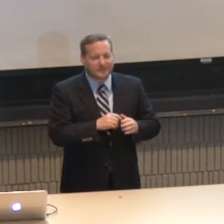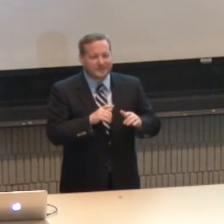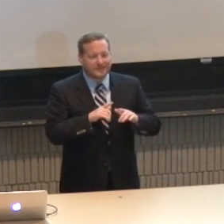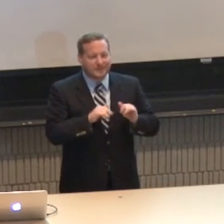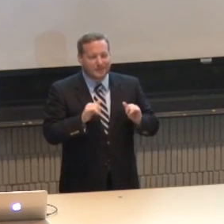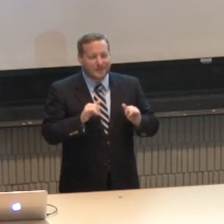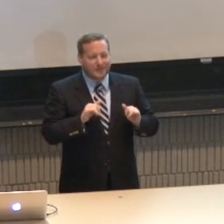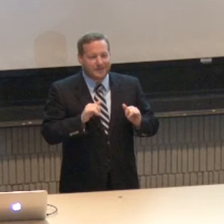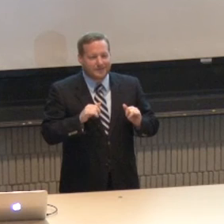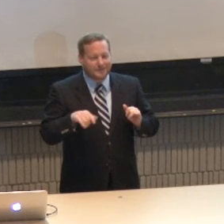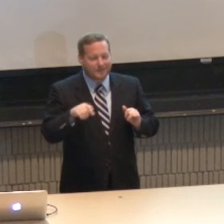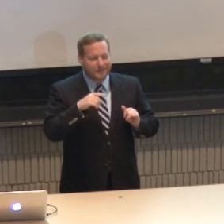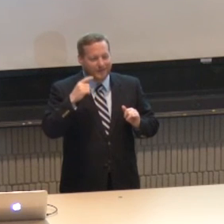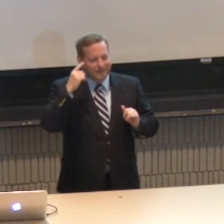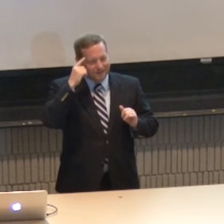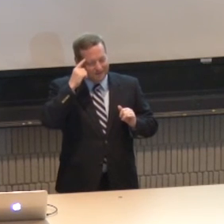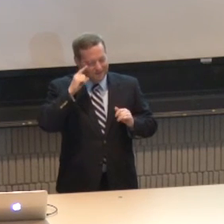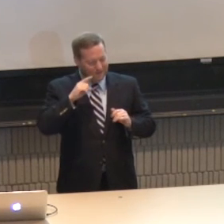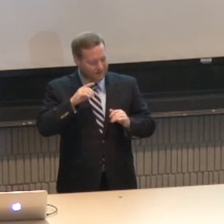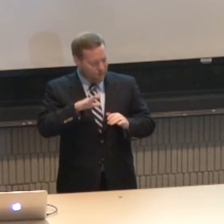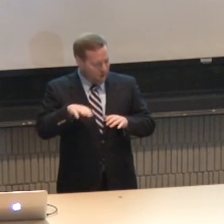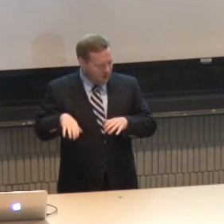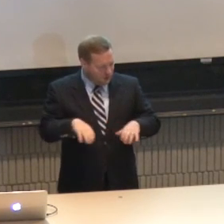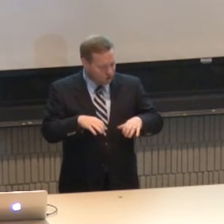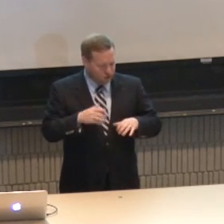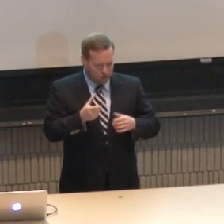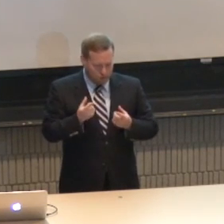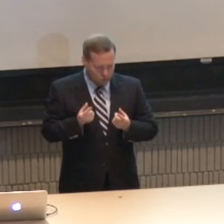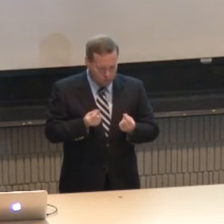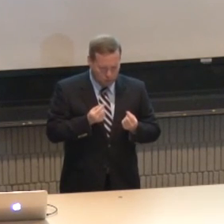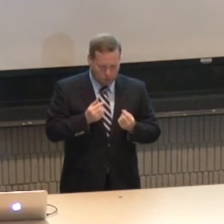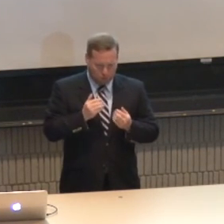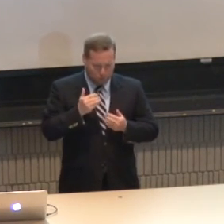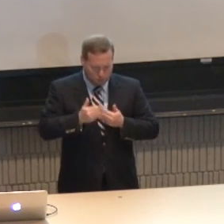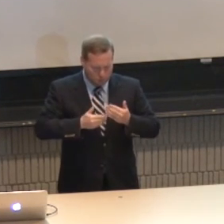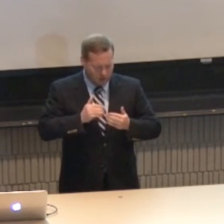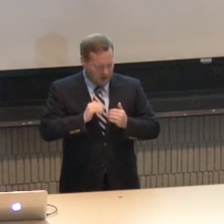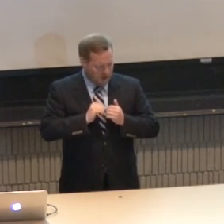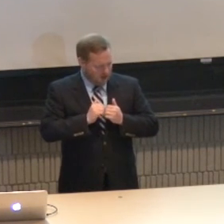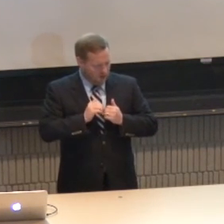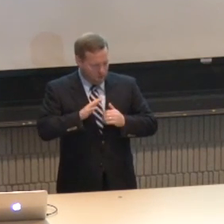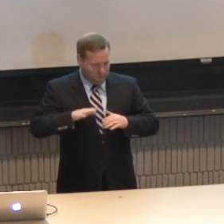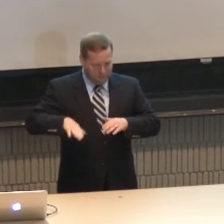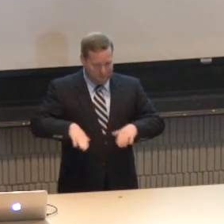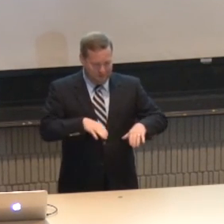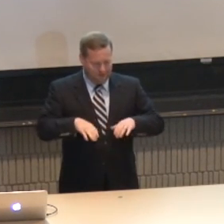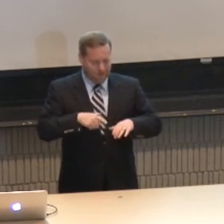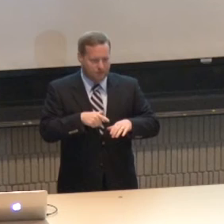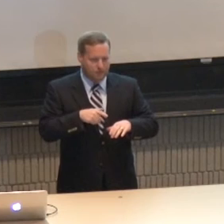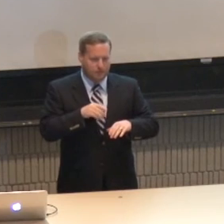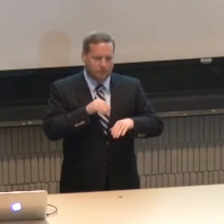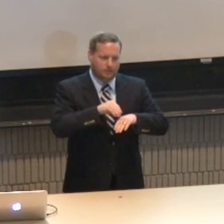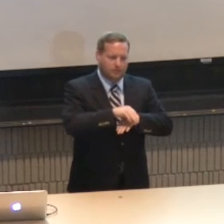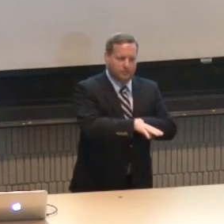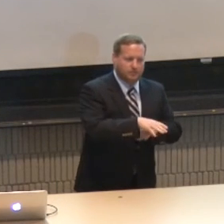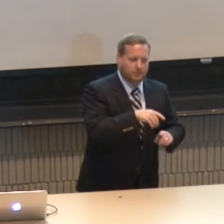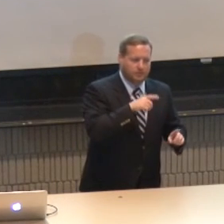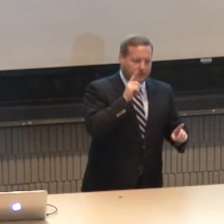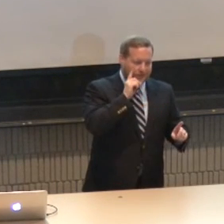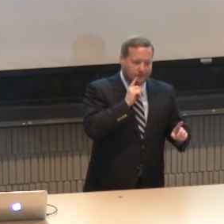of support. And at the same time, people have to be very cognizant of their choices, their behaviors,